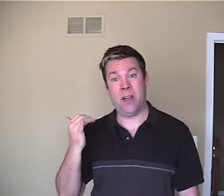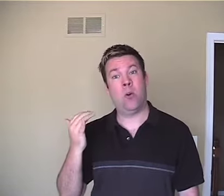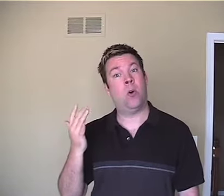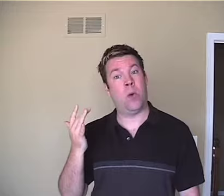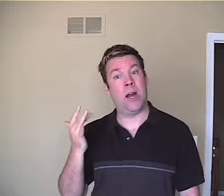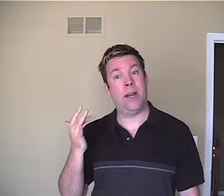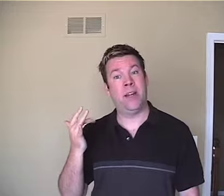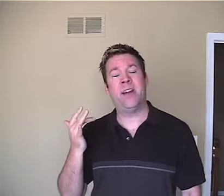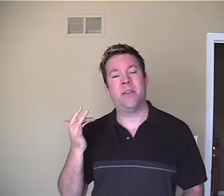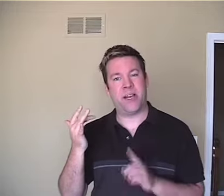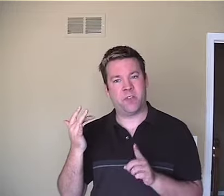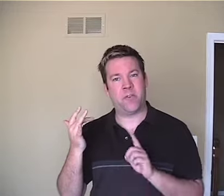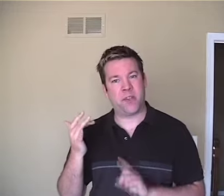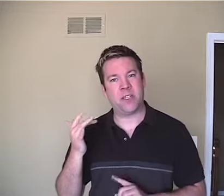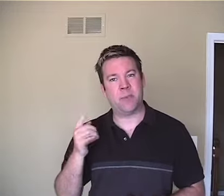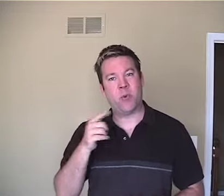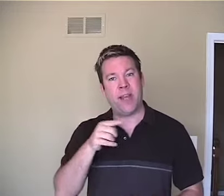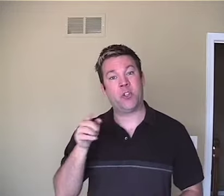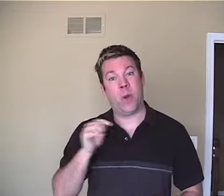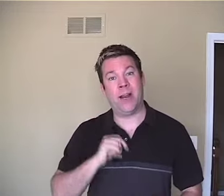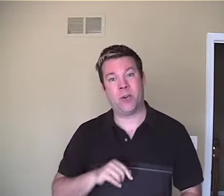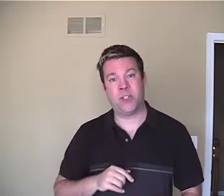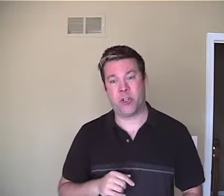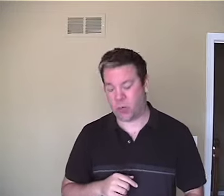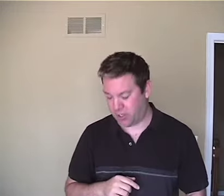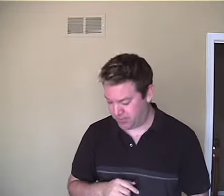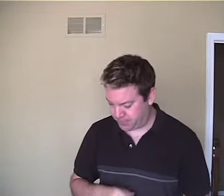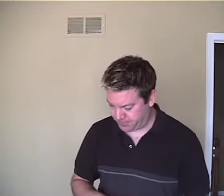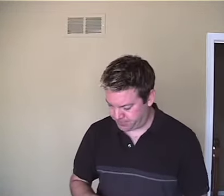or why, and that's for the WHY question word.